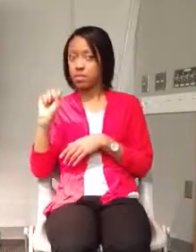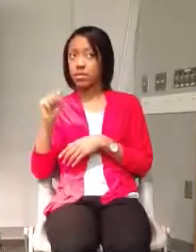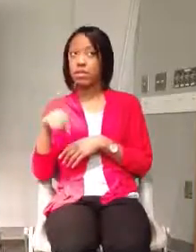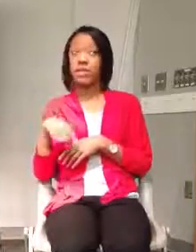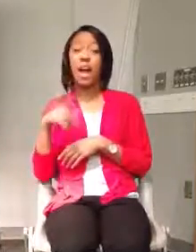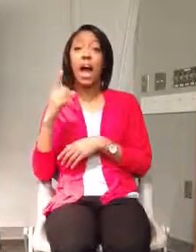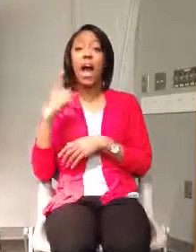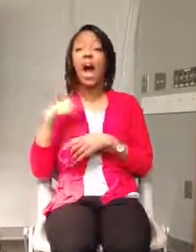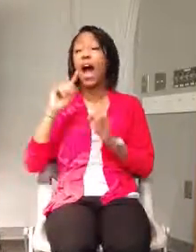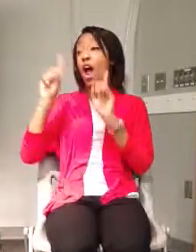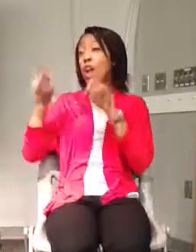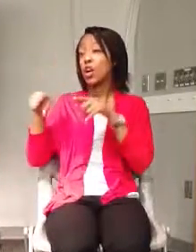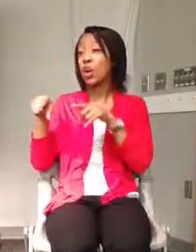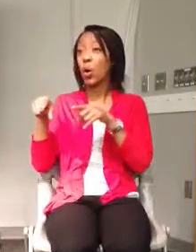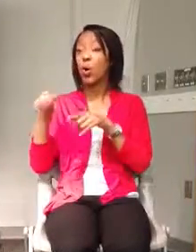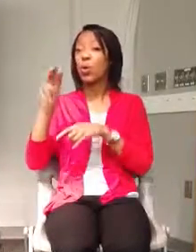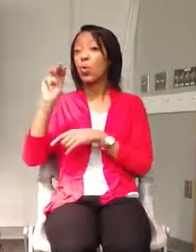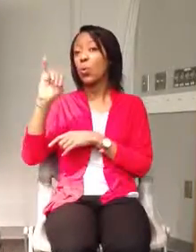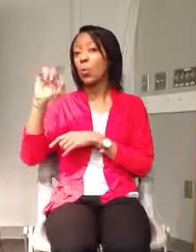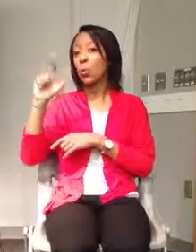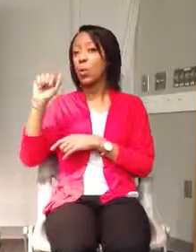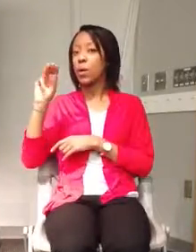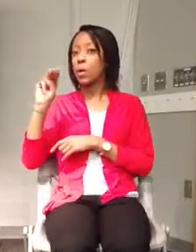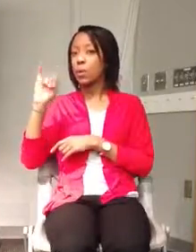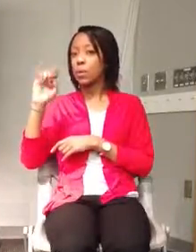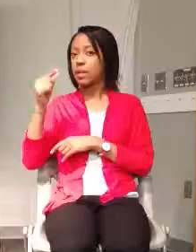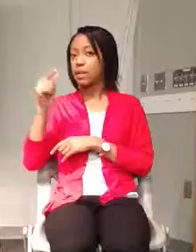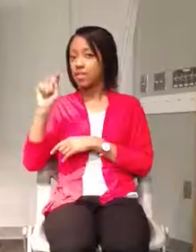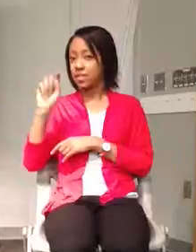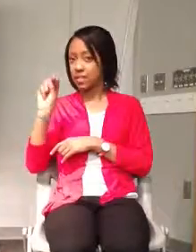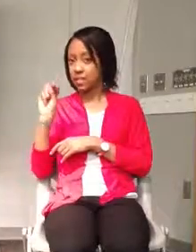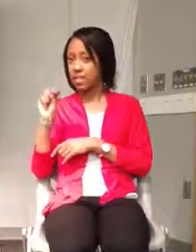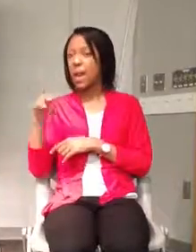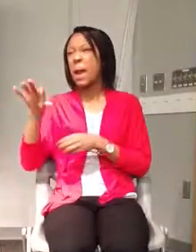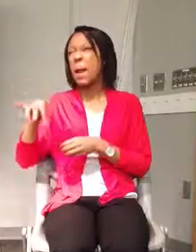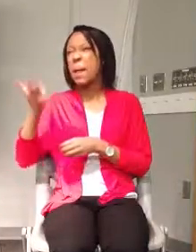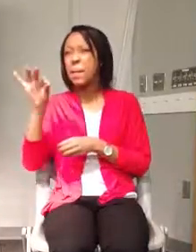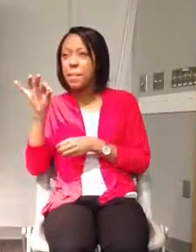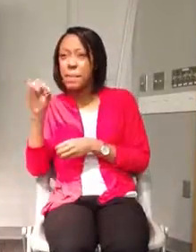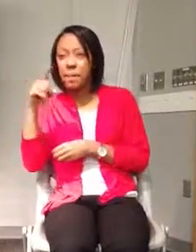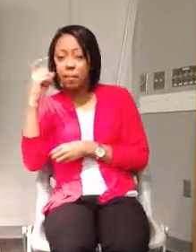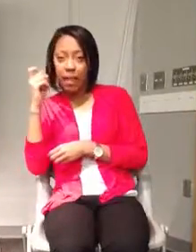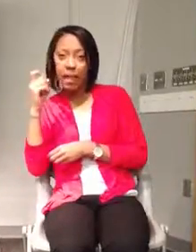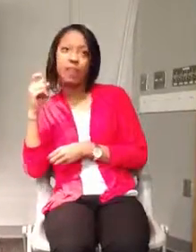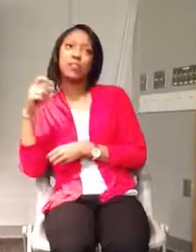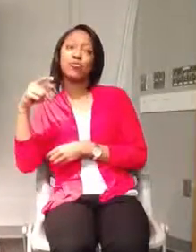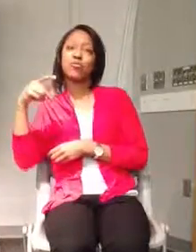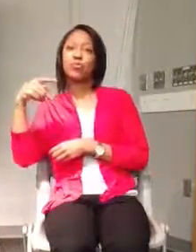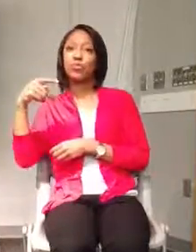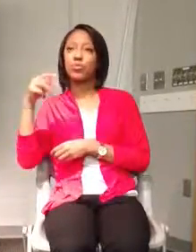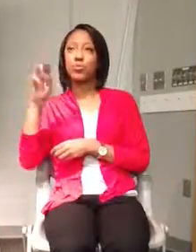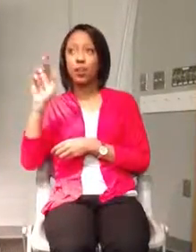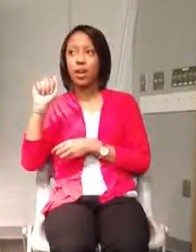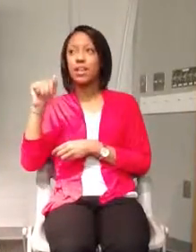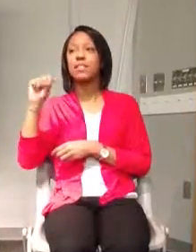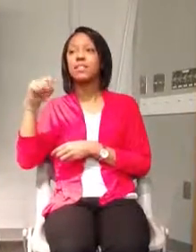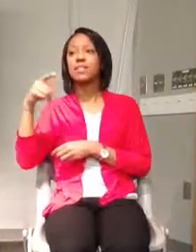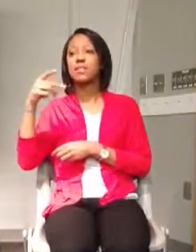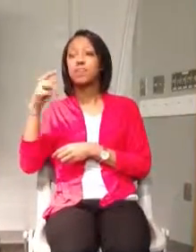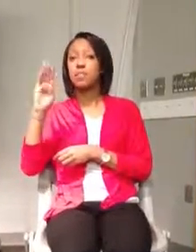raspberry farm up in Wilmington called Dale Stokes Raspberry Farm. And they grow acres and acres and acres of black raspberries.